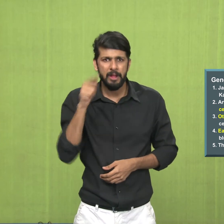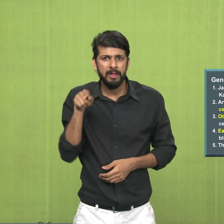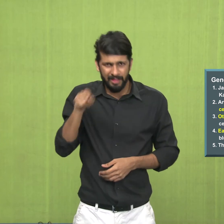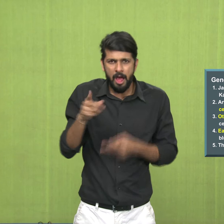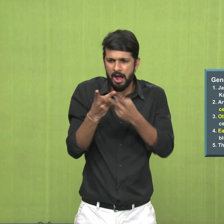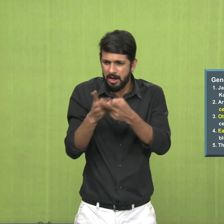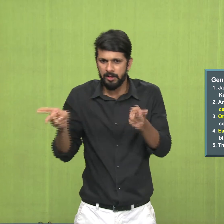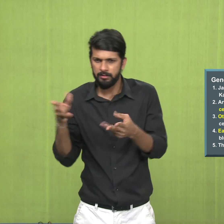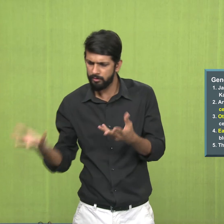and black.